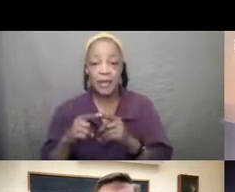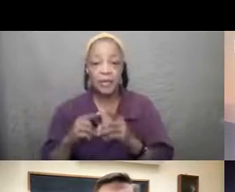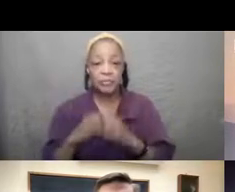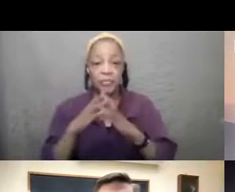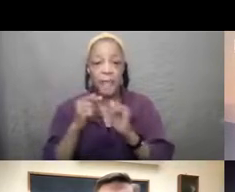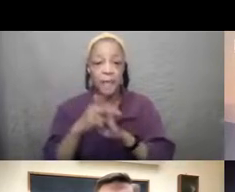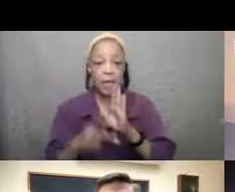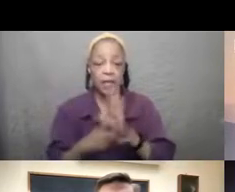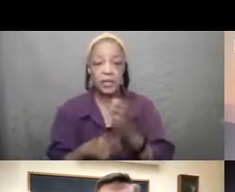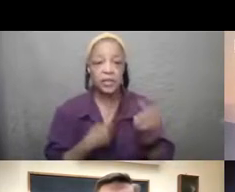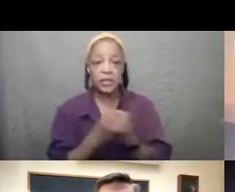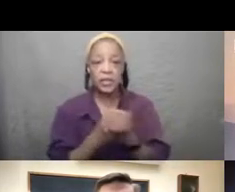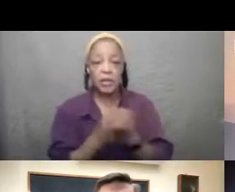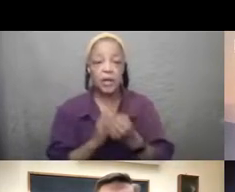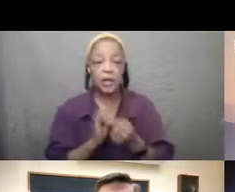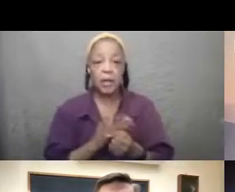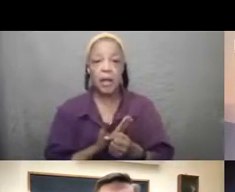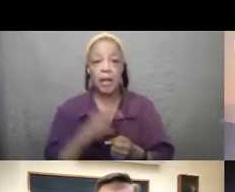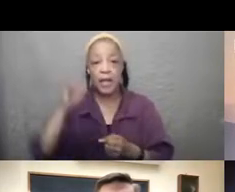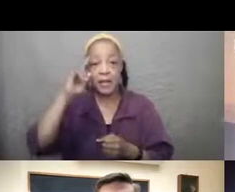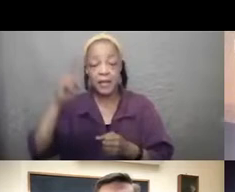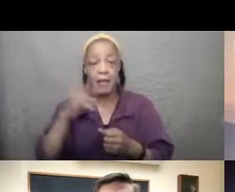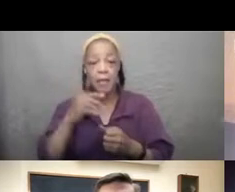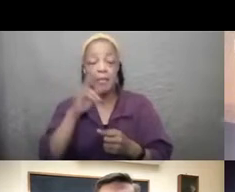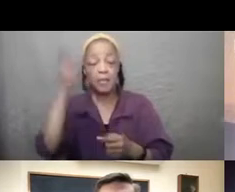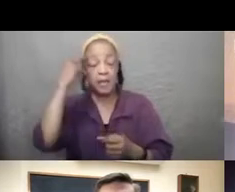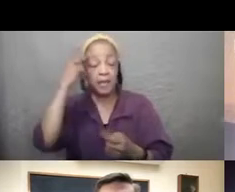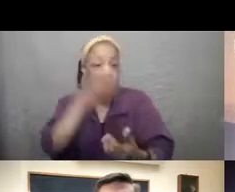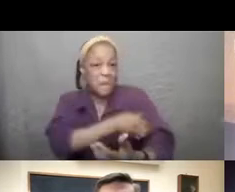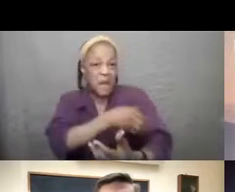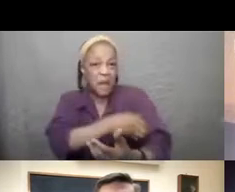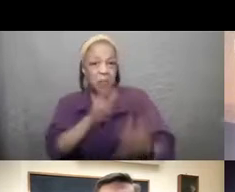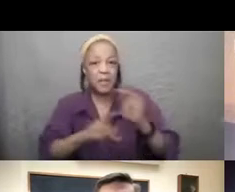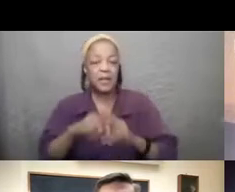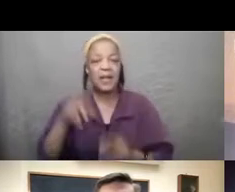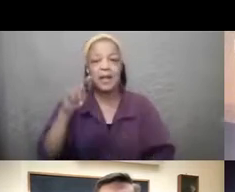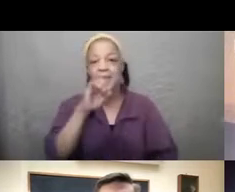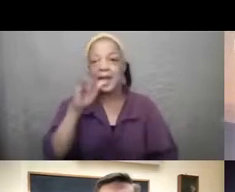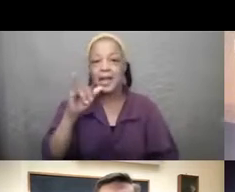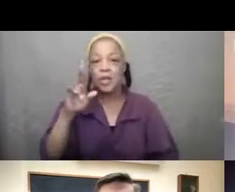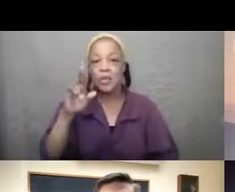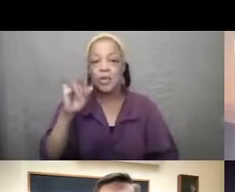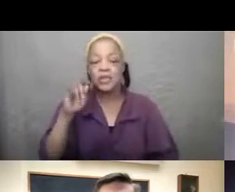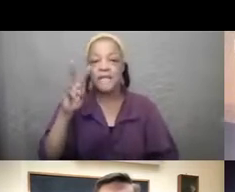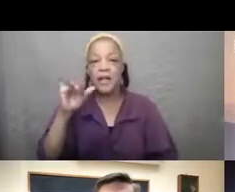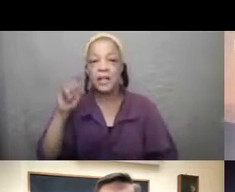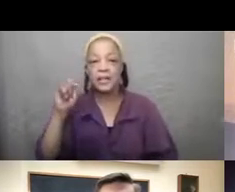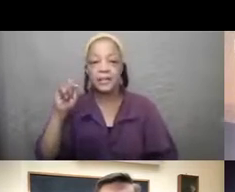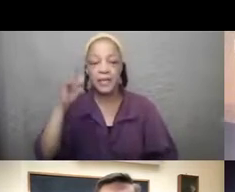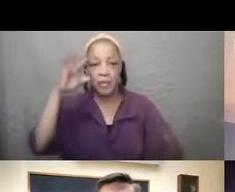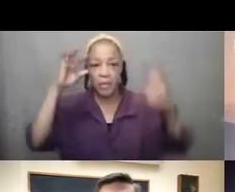supported by our intelligentsia, political powerhouses like Teddy Roosevelt, and the best and brightest minds from premier universities.